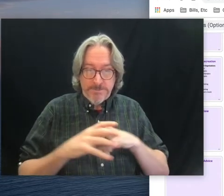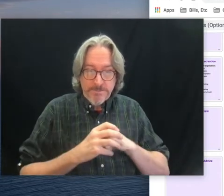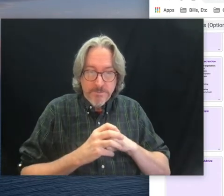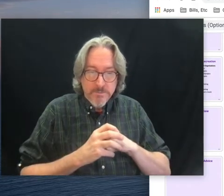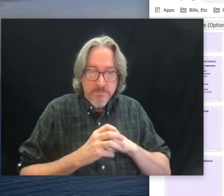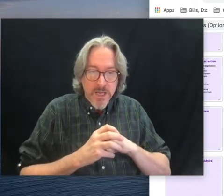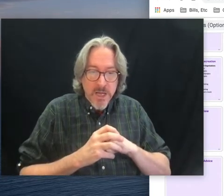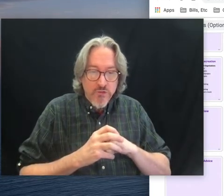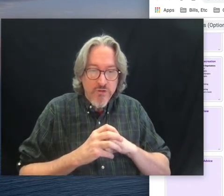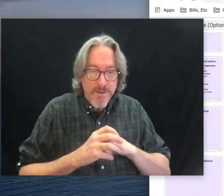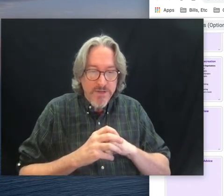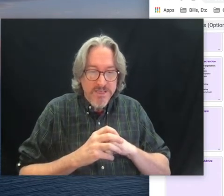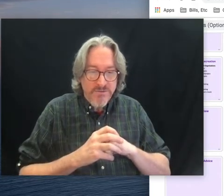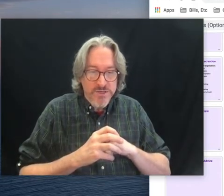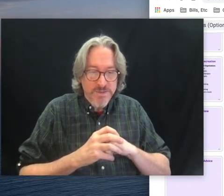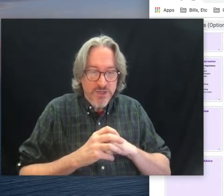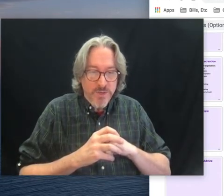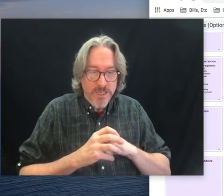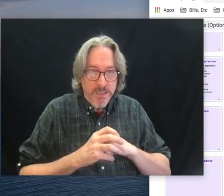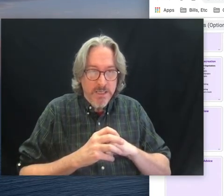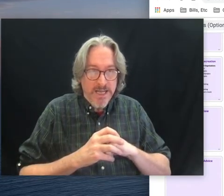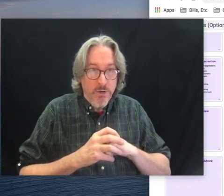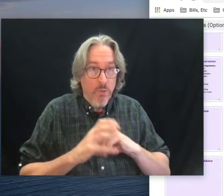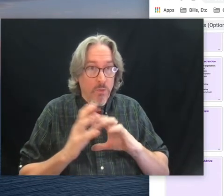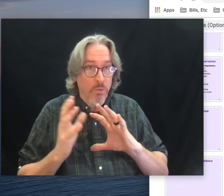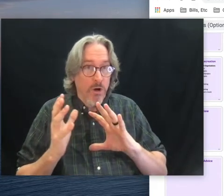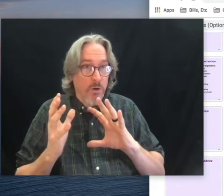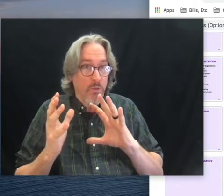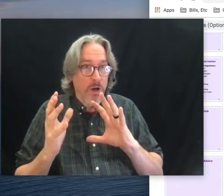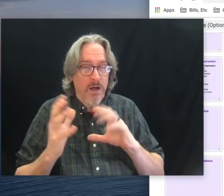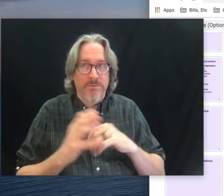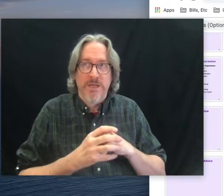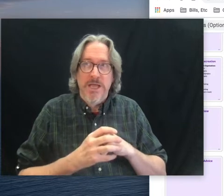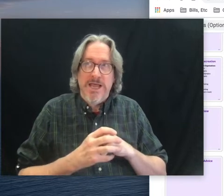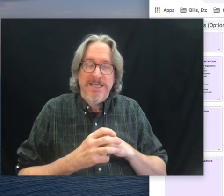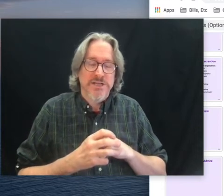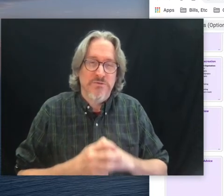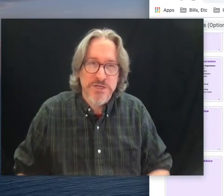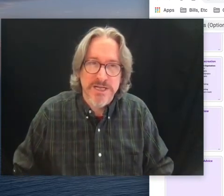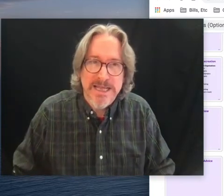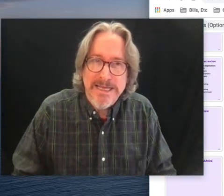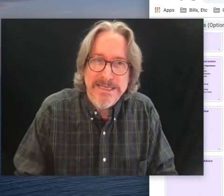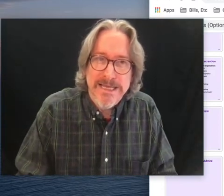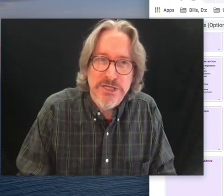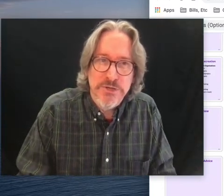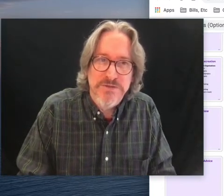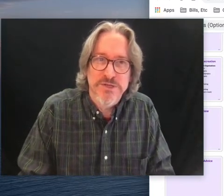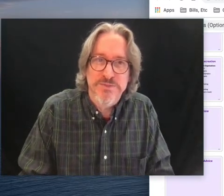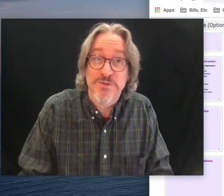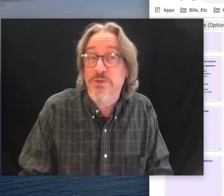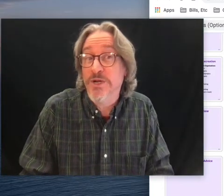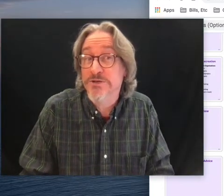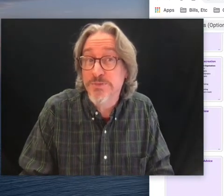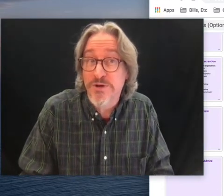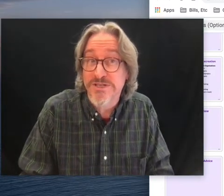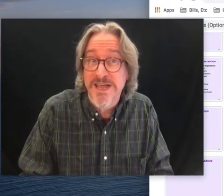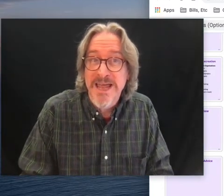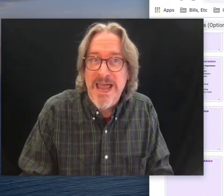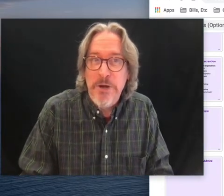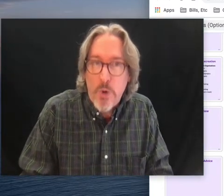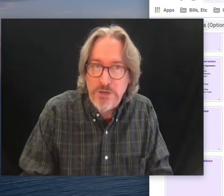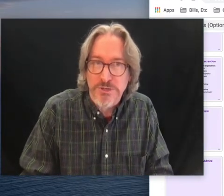worksheets, remember the difference between, like, it's unfortunate they show the difference between winter